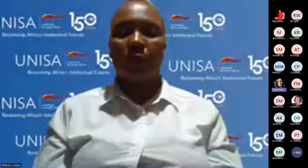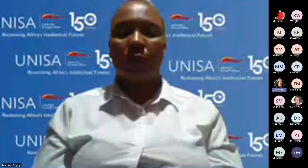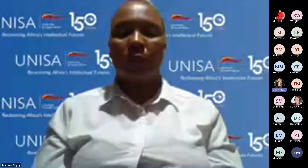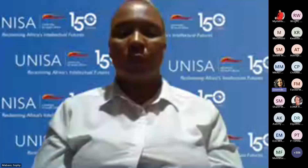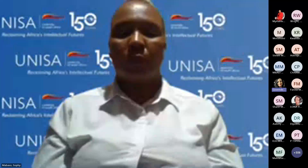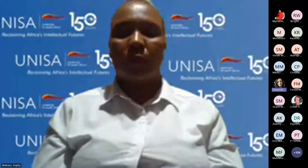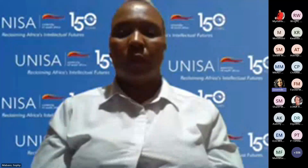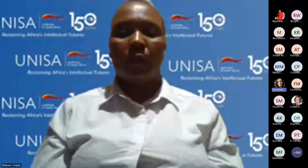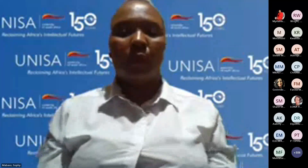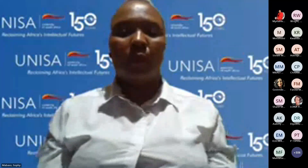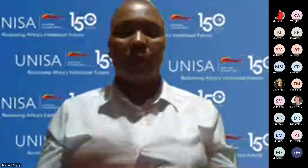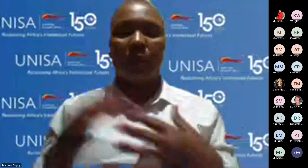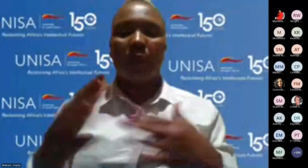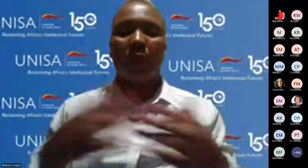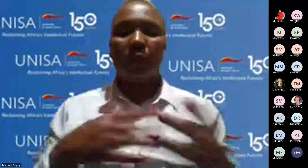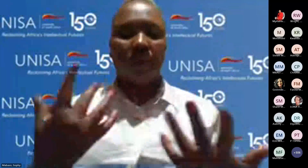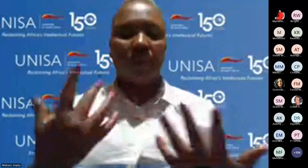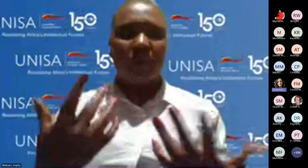Anyone else?